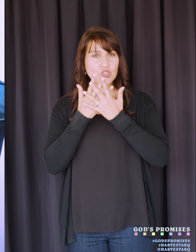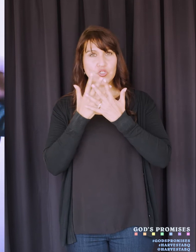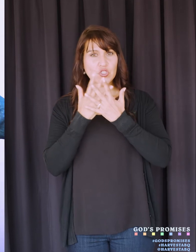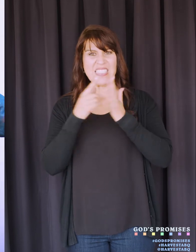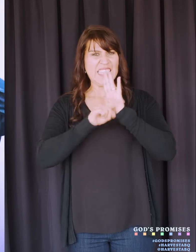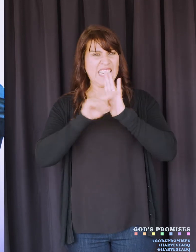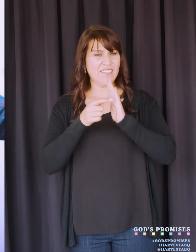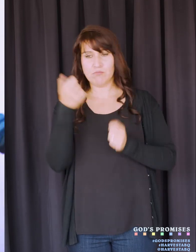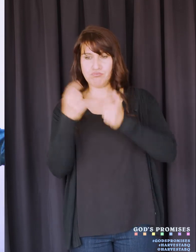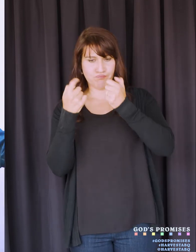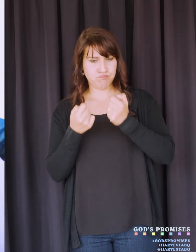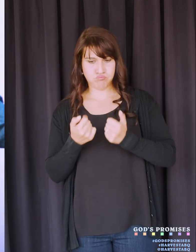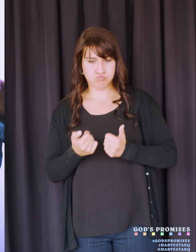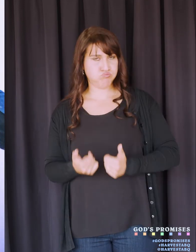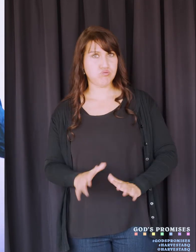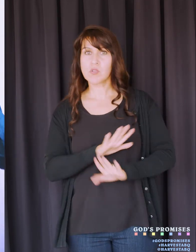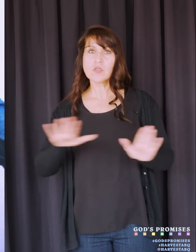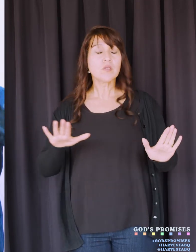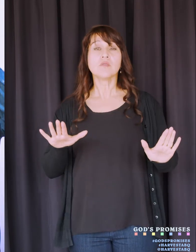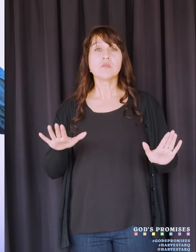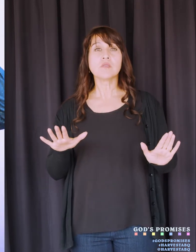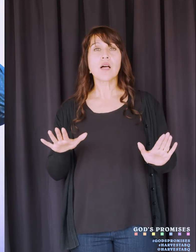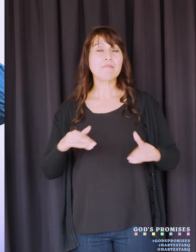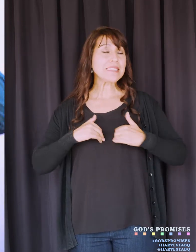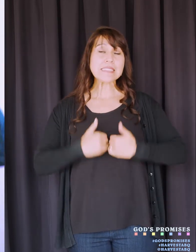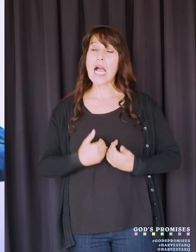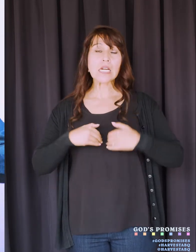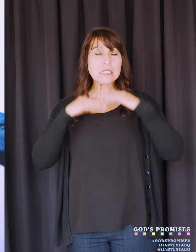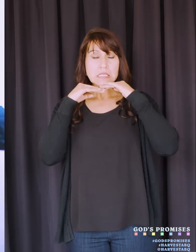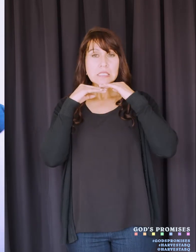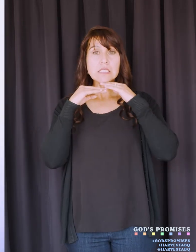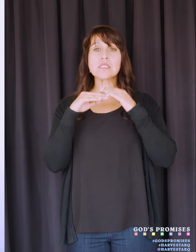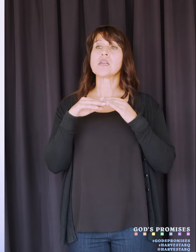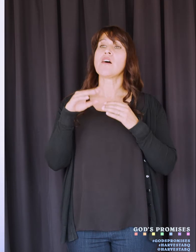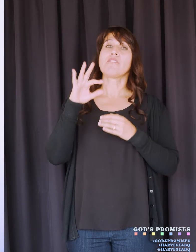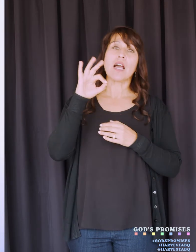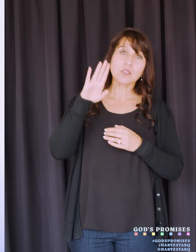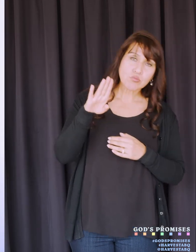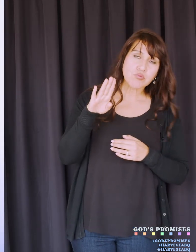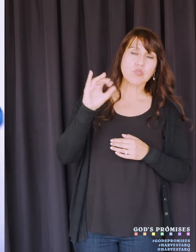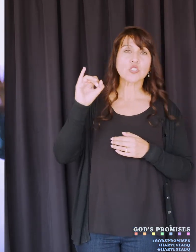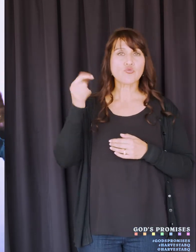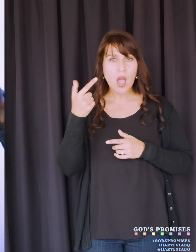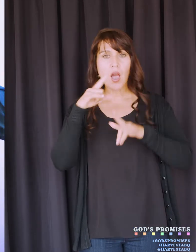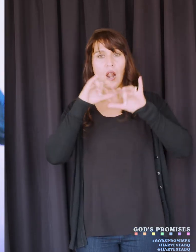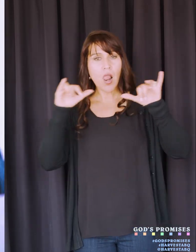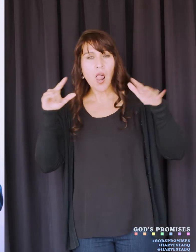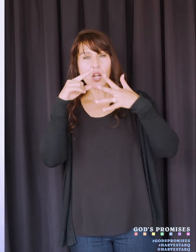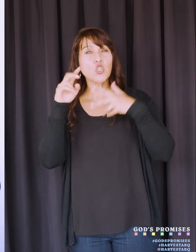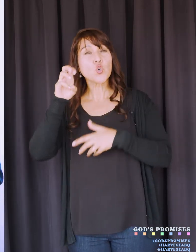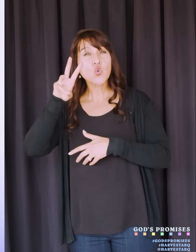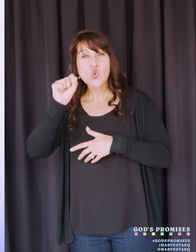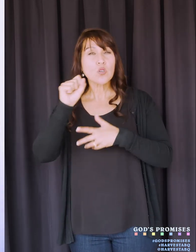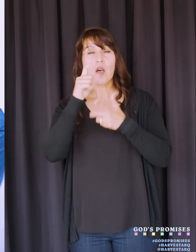negativity and the voice. I'm just so tired of it. Listen, it's the social media, it's the news stations, it's everywhere. I